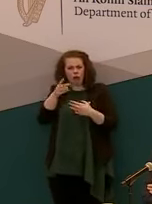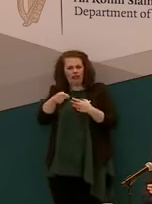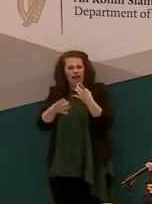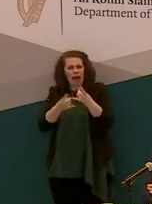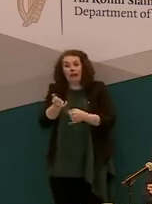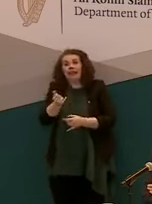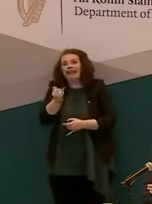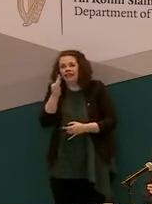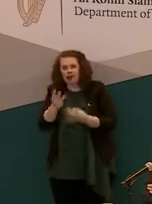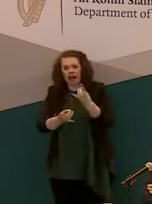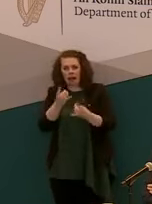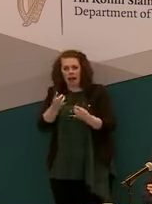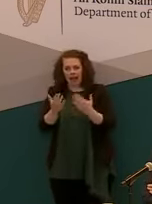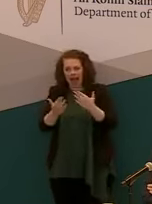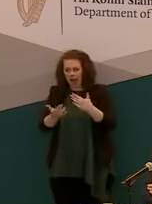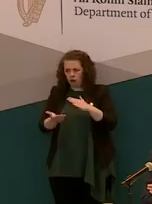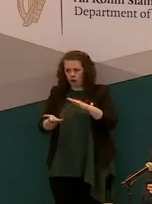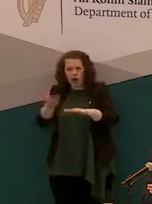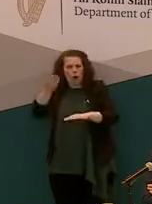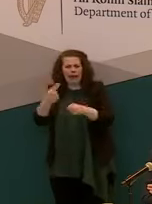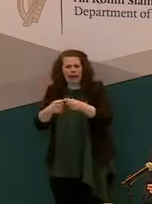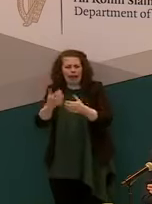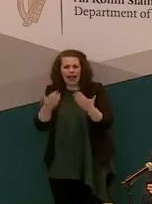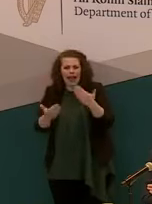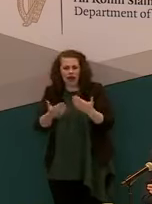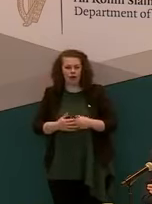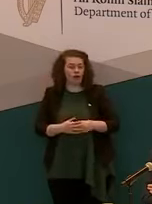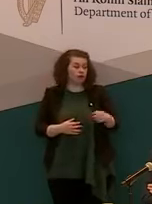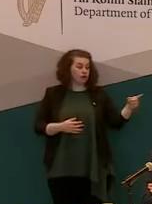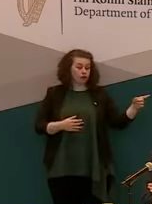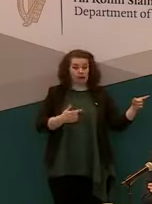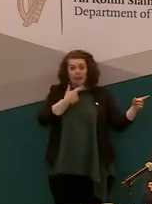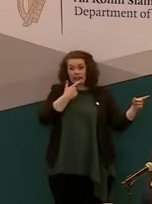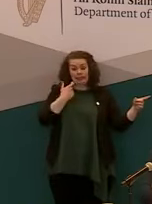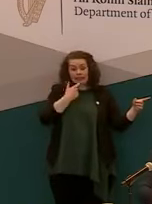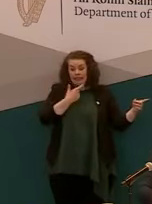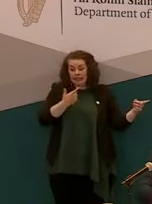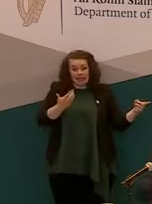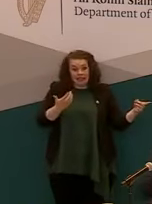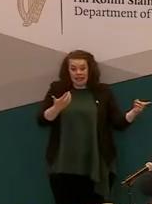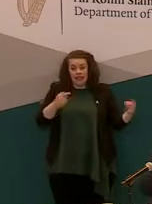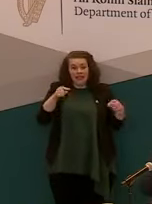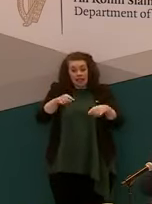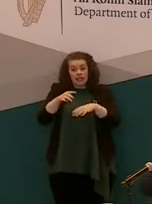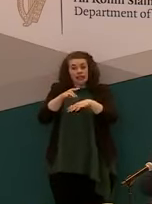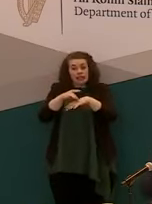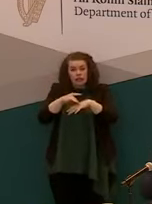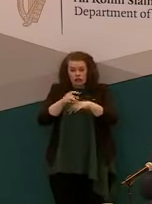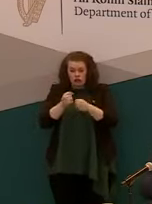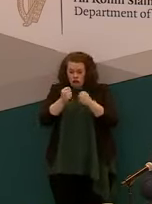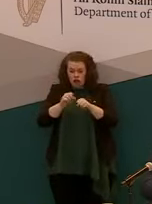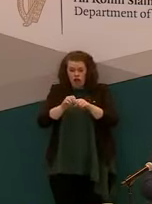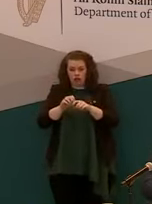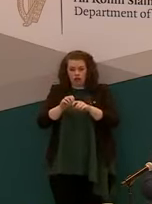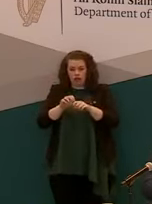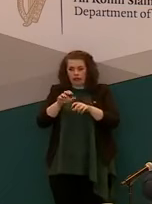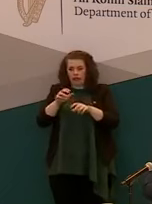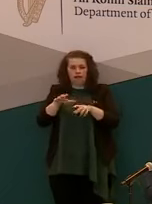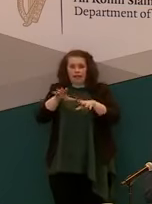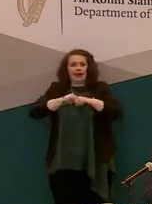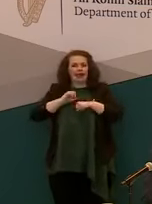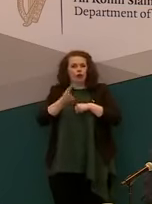It's very easy to get the reproduction number to 2. This is an infectious virus, so the way to get it to that level is if people start